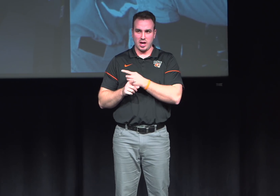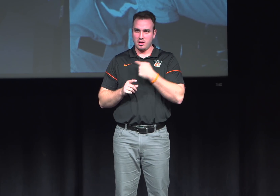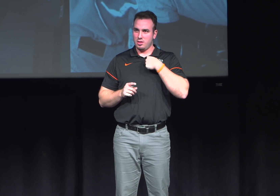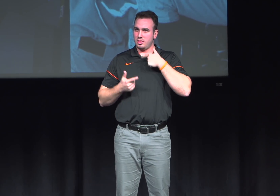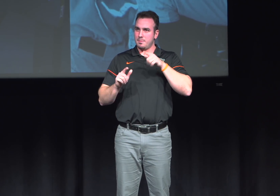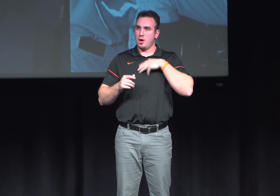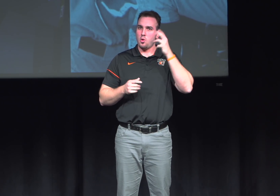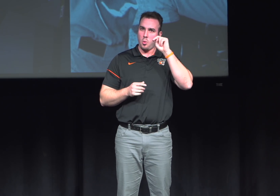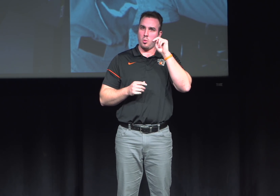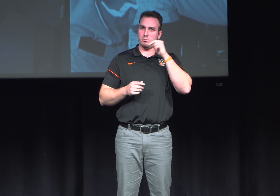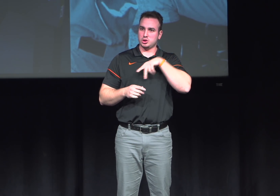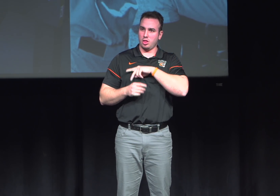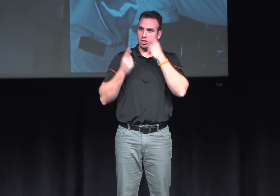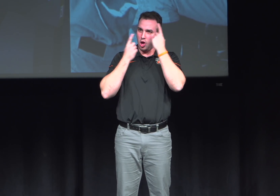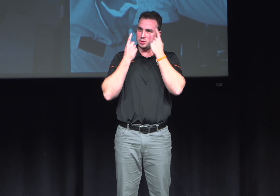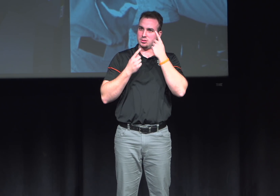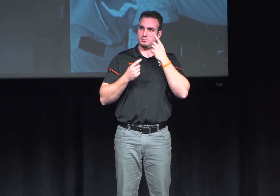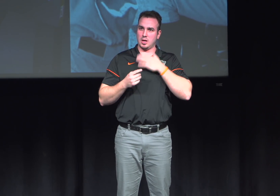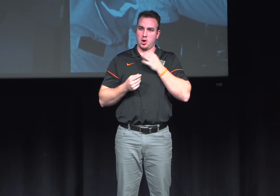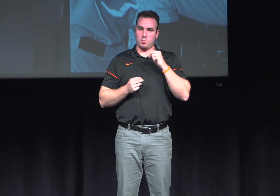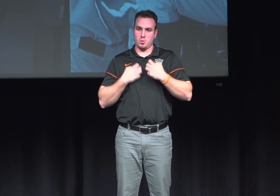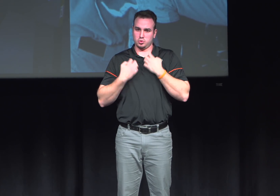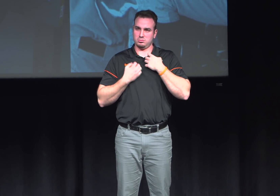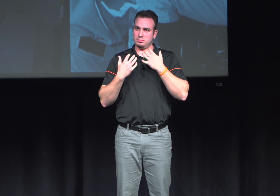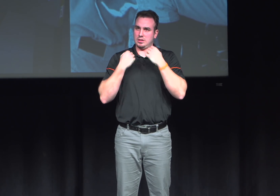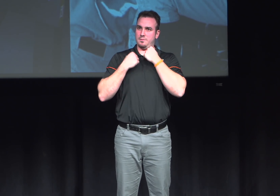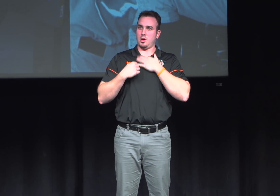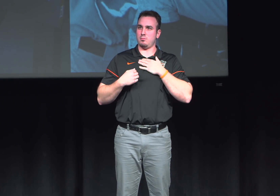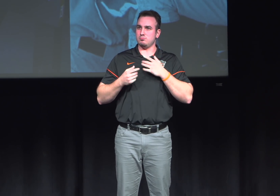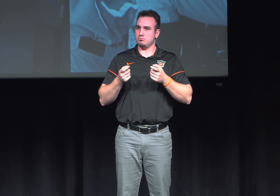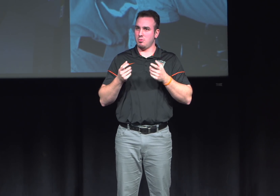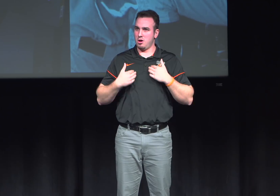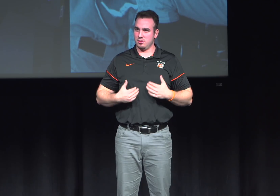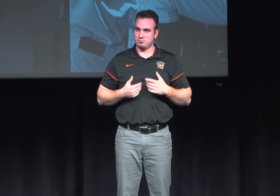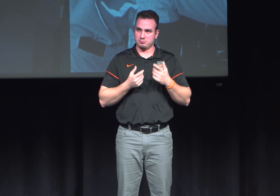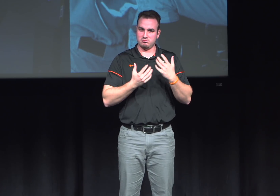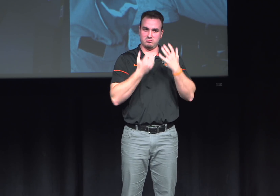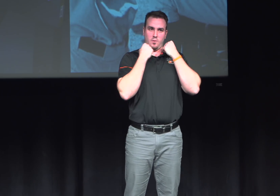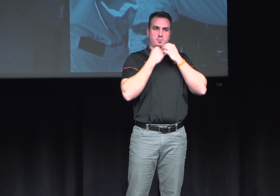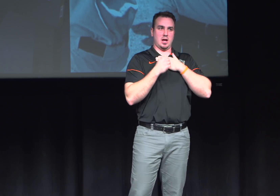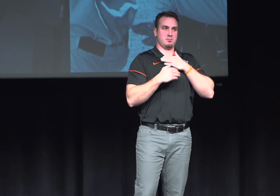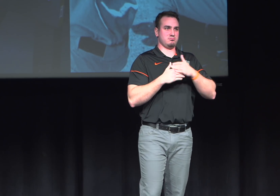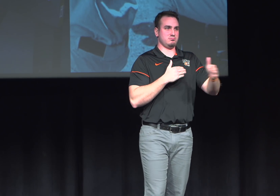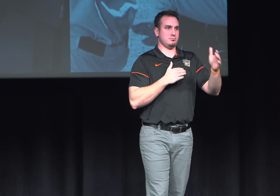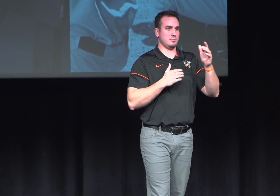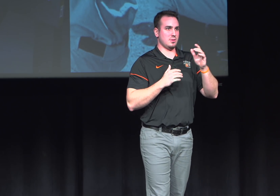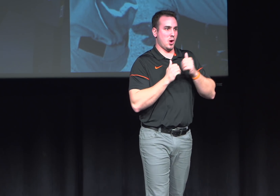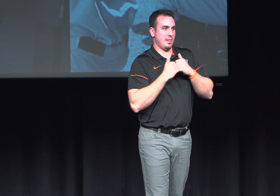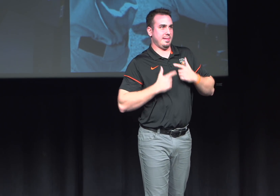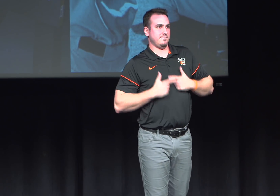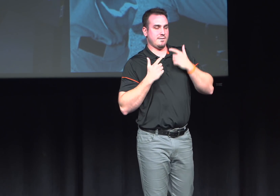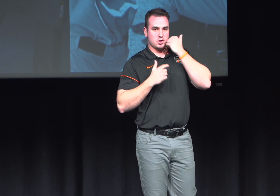I did let my own personal thoughts and emotions get the best of me. How I lived and how, I operated every